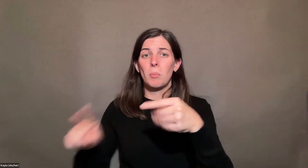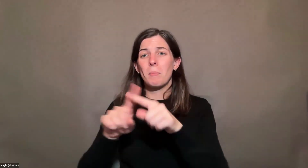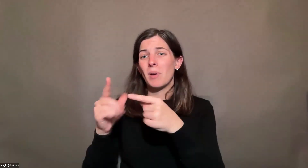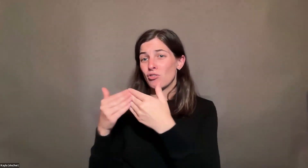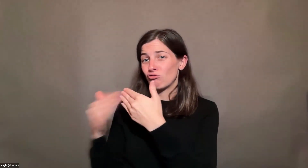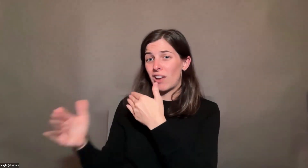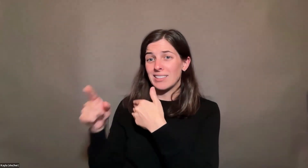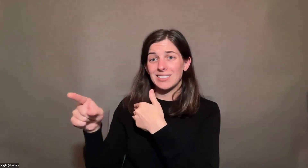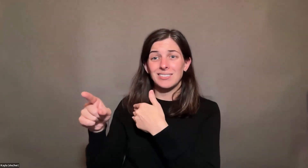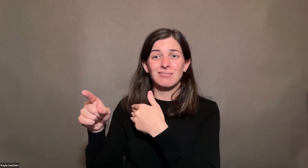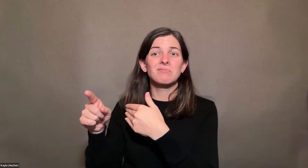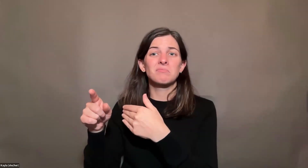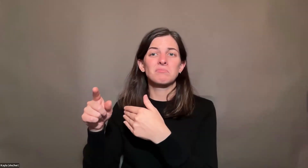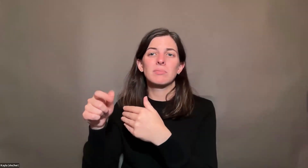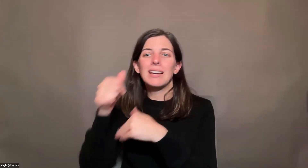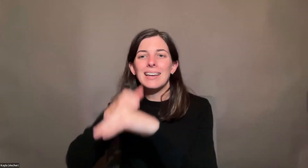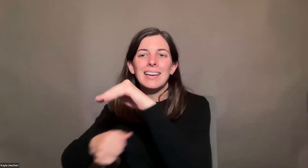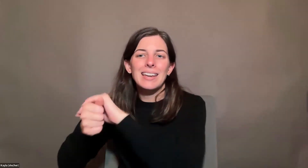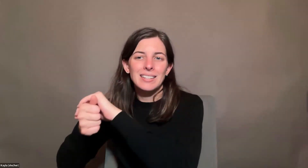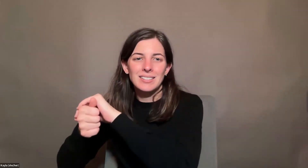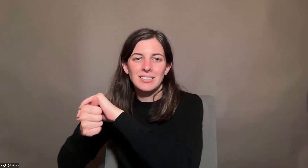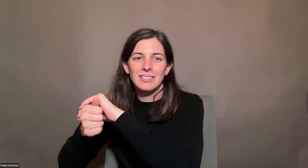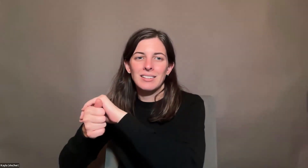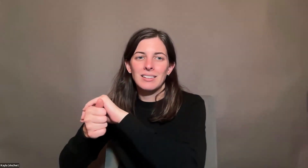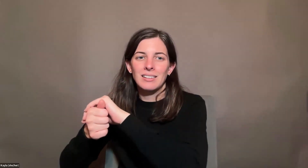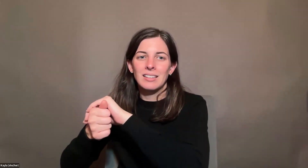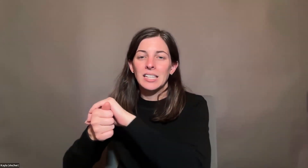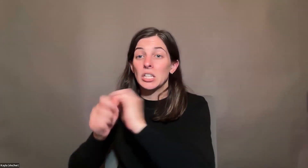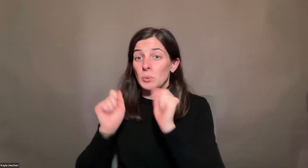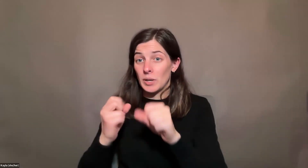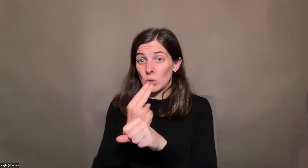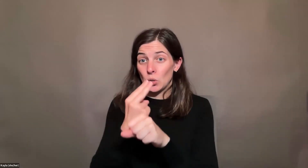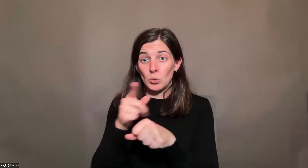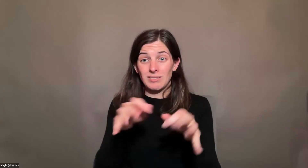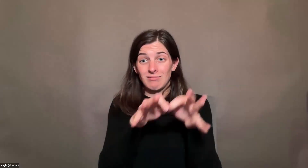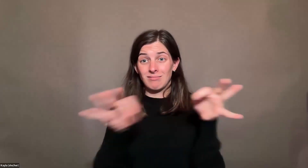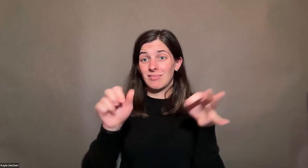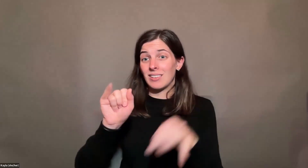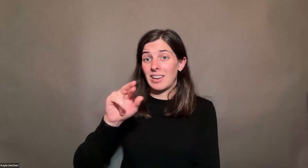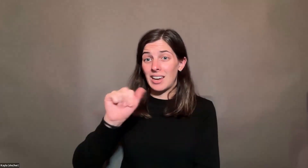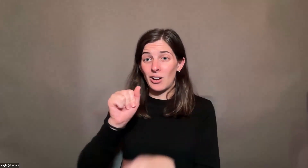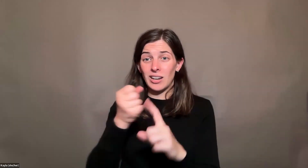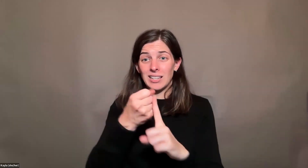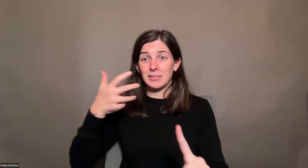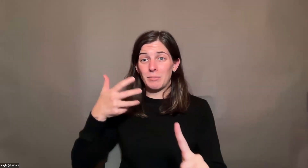hidden. So we can set like this way: area expanded or area hidden, then area labeled